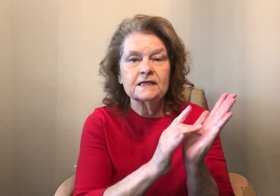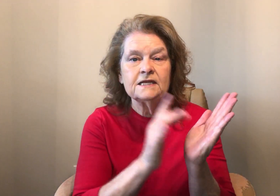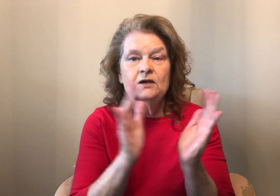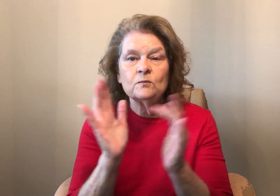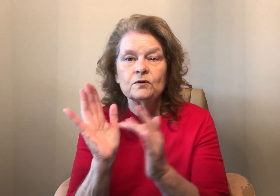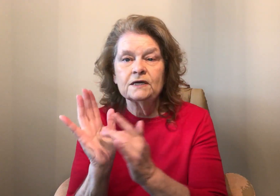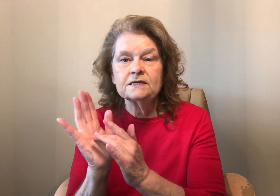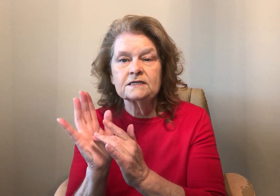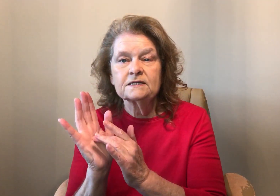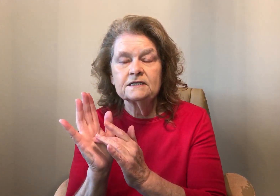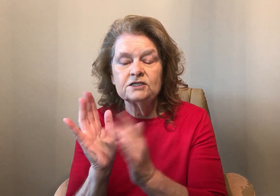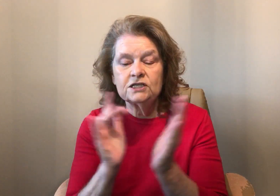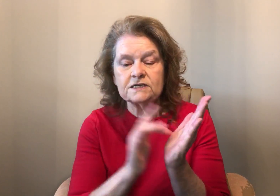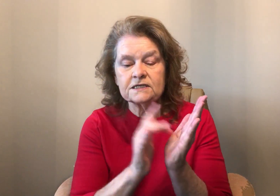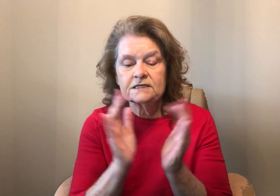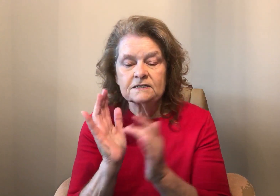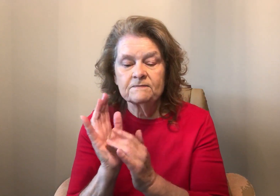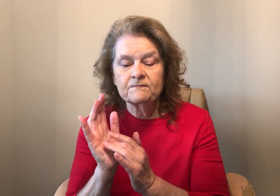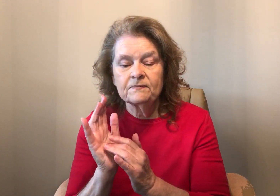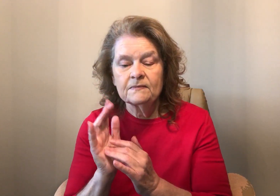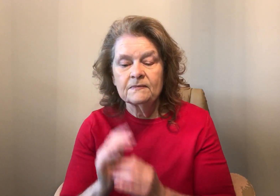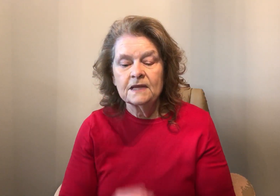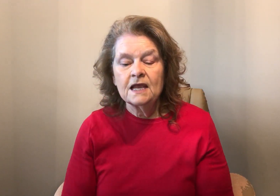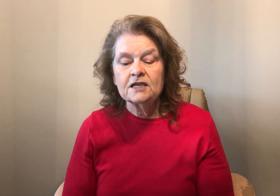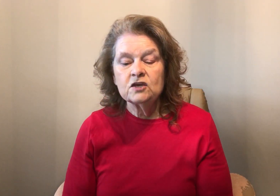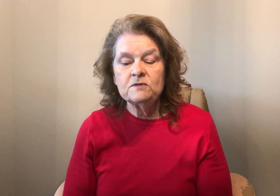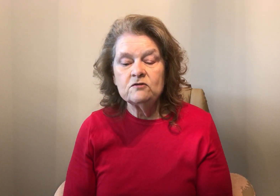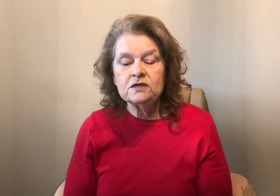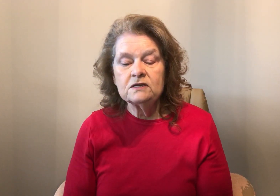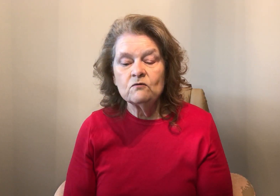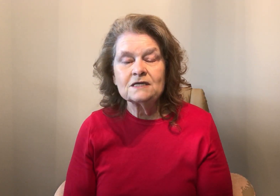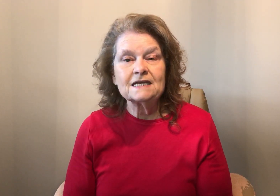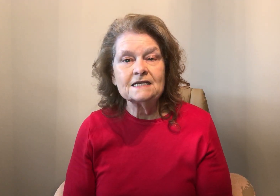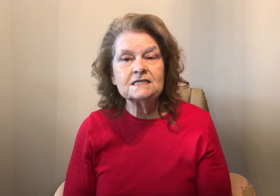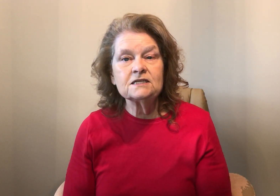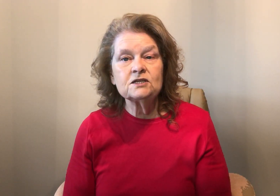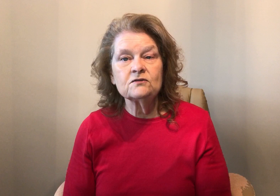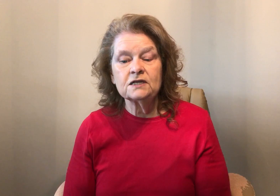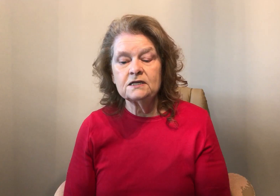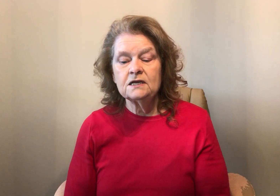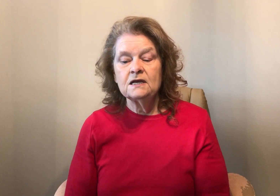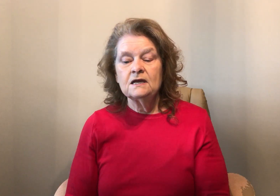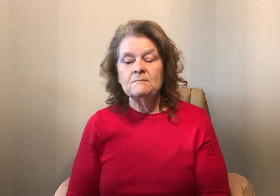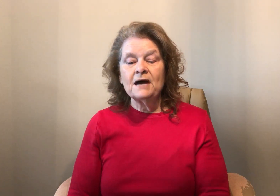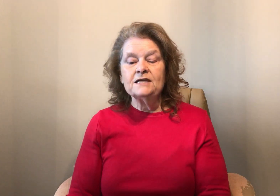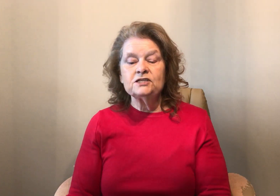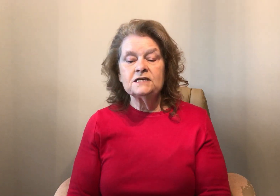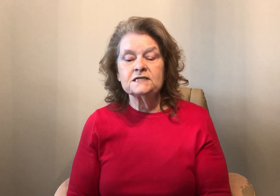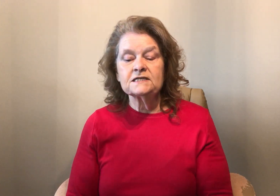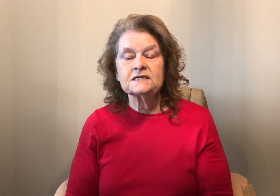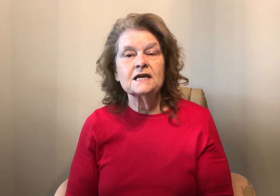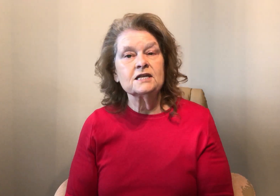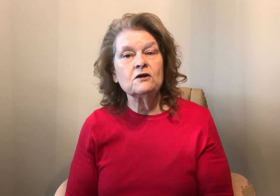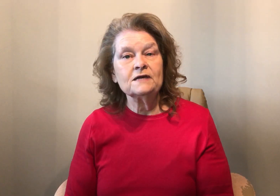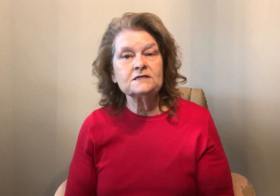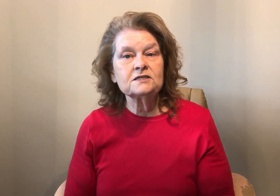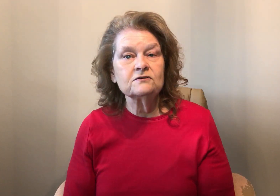nail prints, Jesus. Communion was instituted by Jesus. And you know, instituted